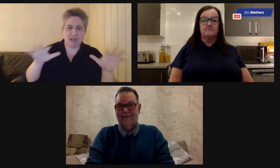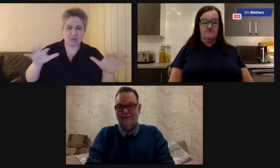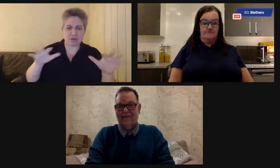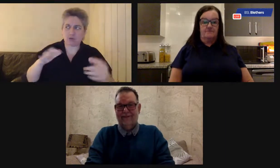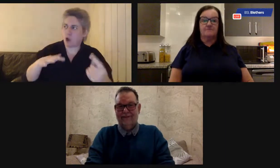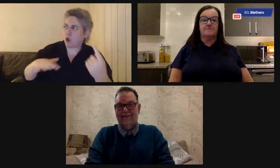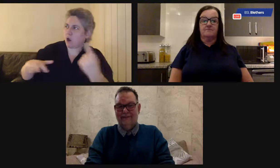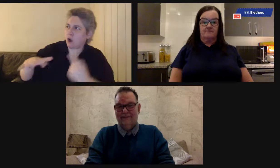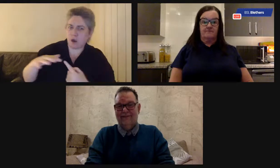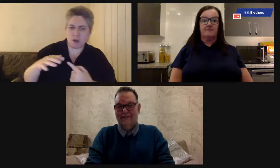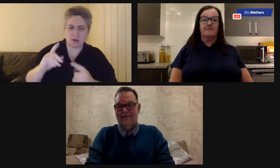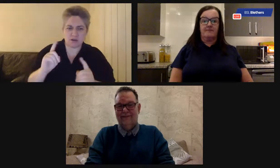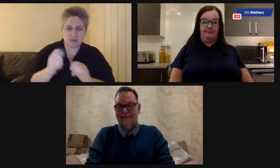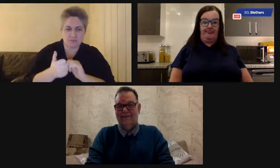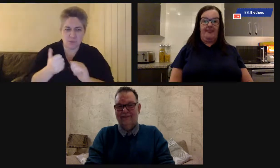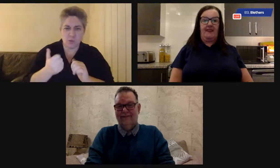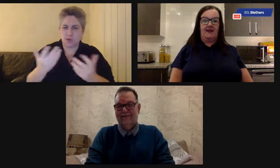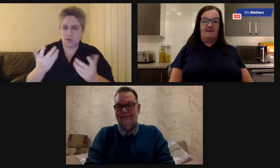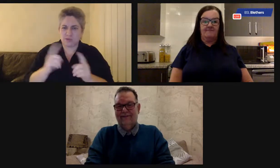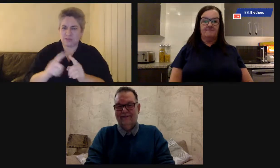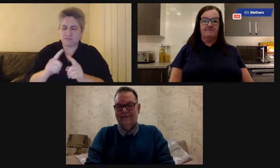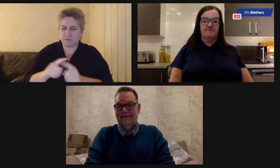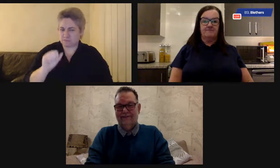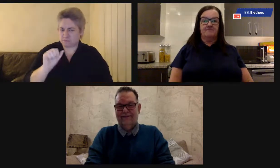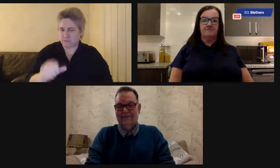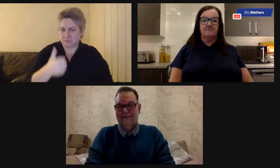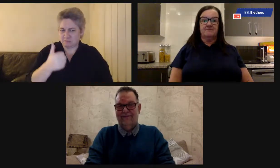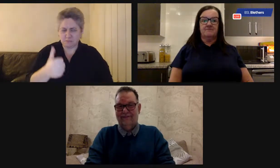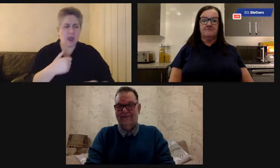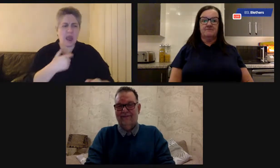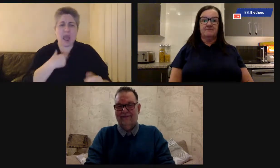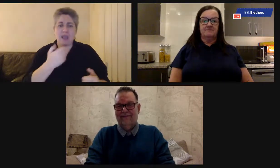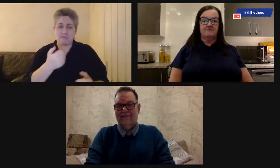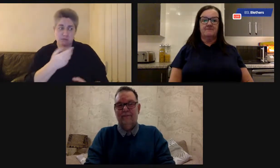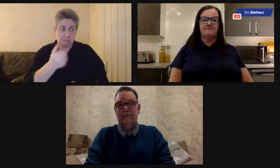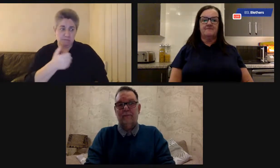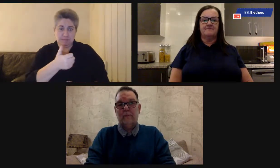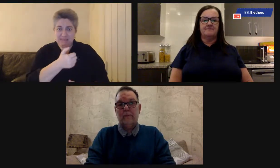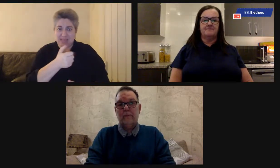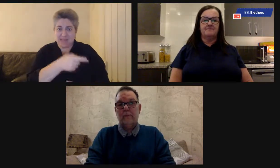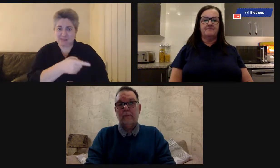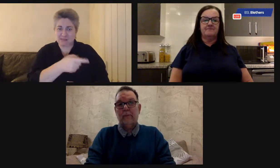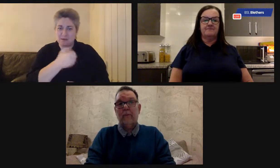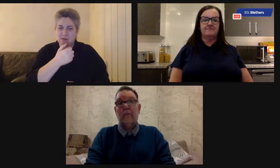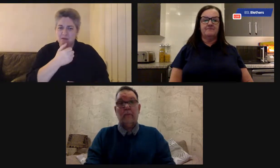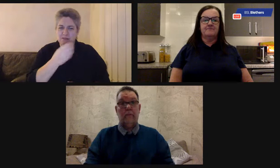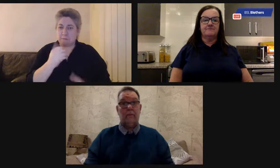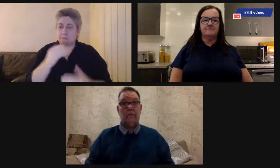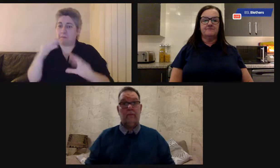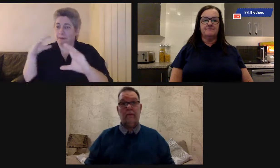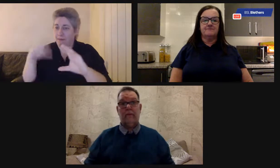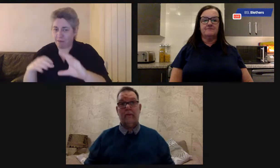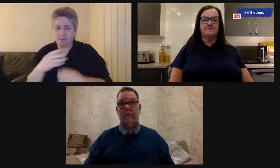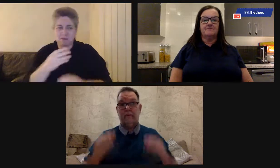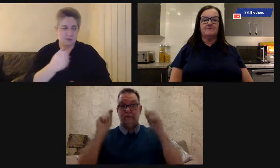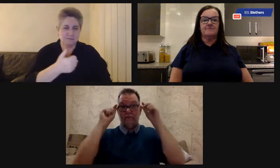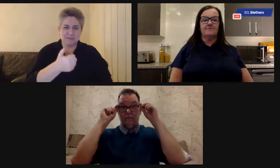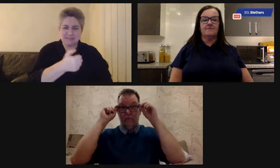our beautiful hills and glens and just look at the scenery. So, and also you've mentioned other sports there as